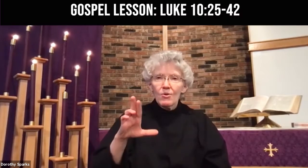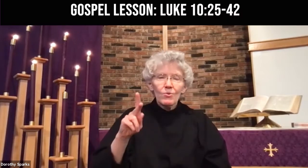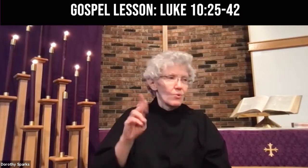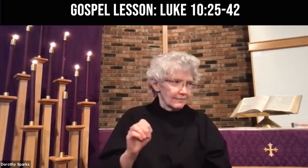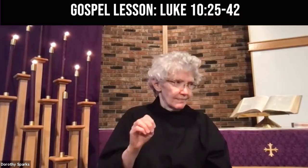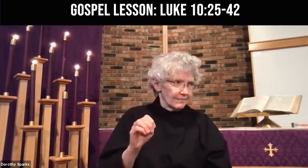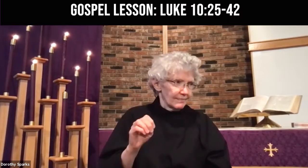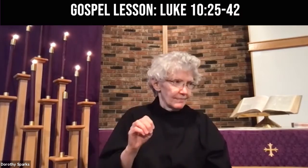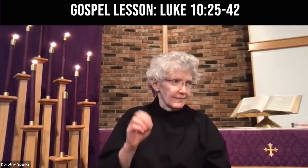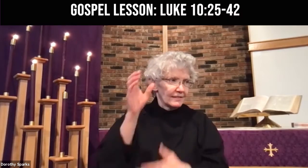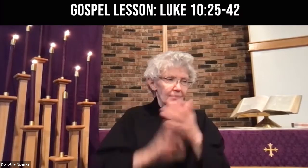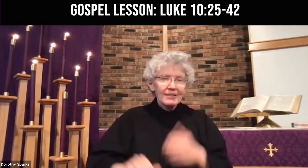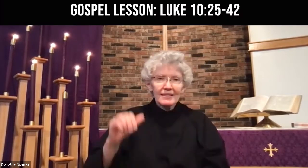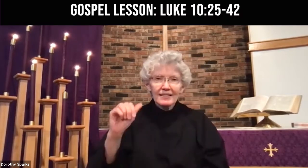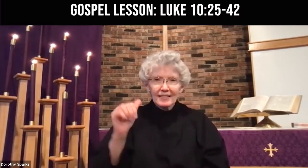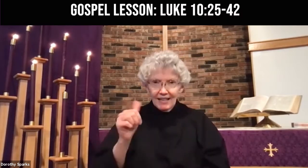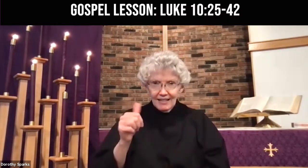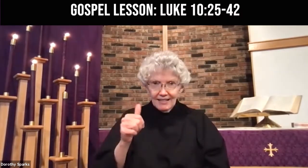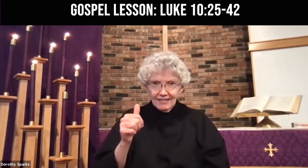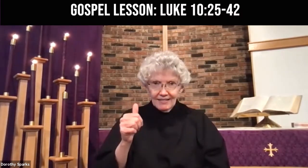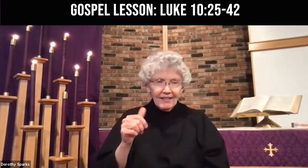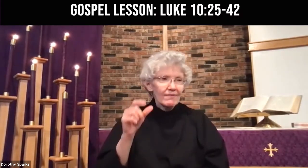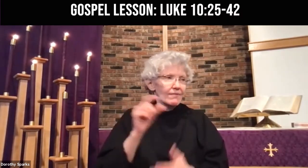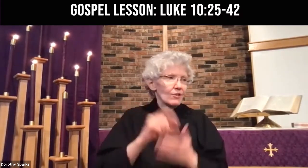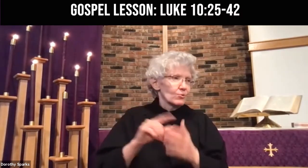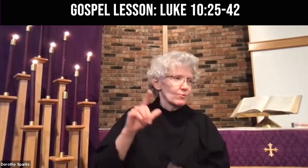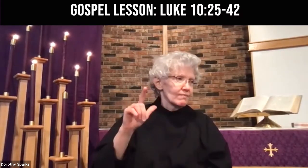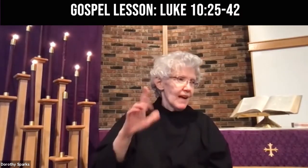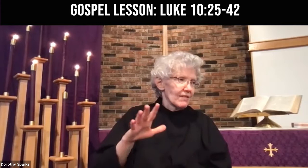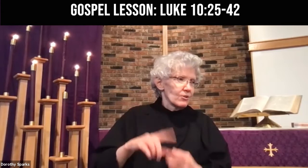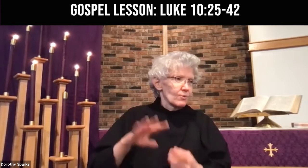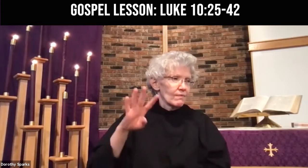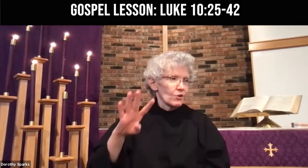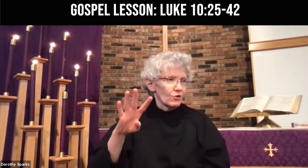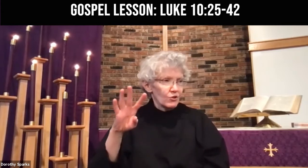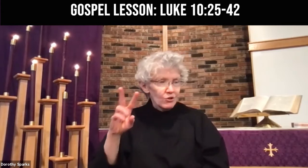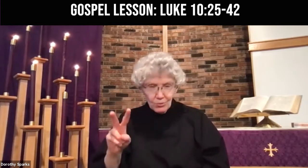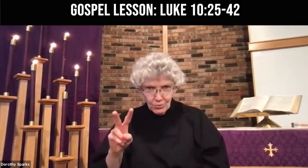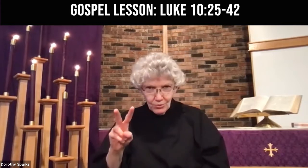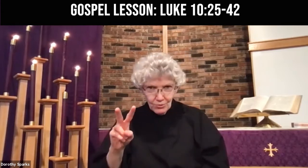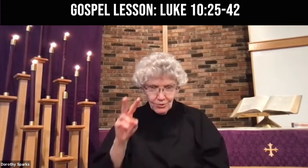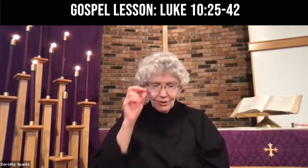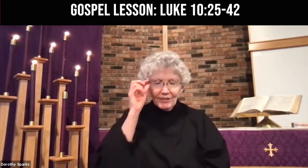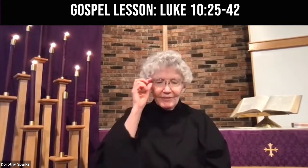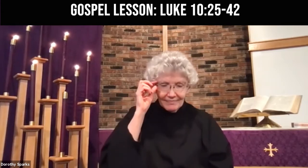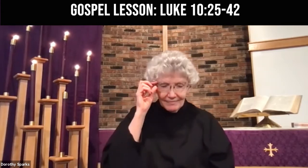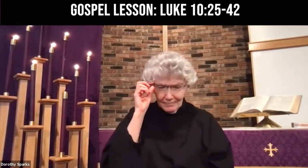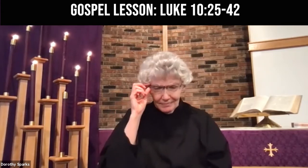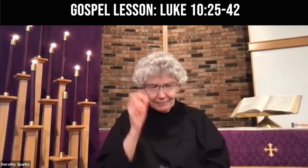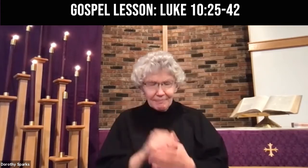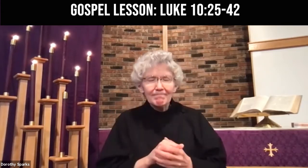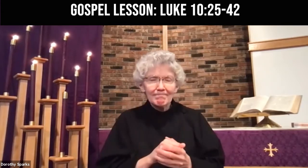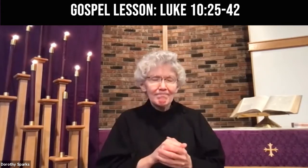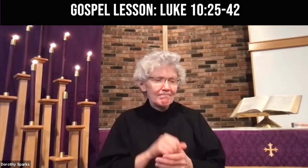about work. So now I will begin the first gospel reading from Luke chapter 10, verses 25